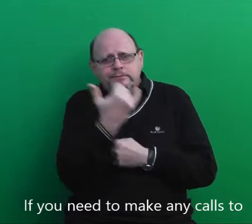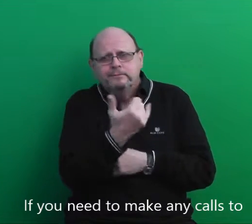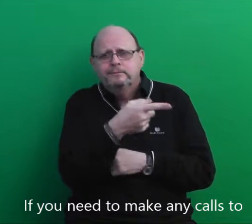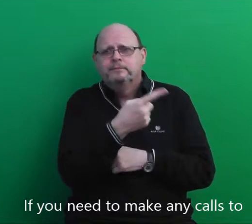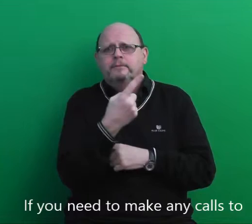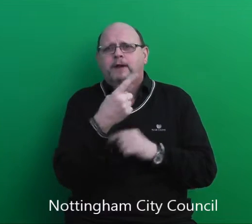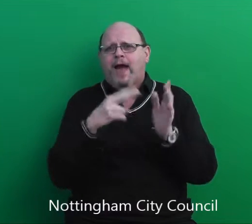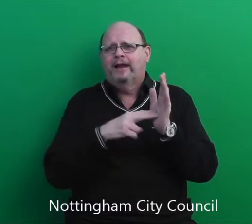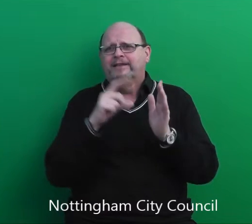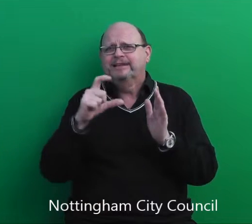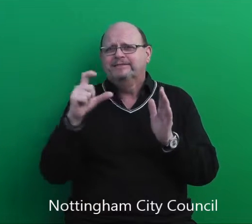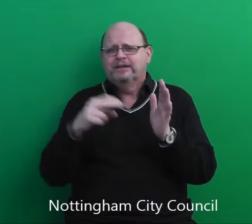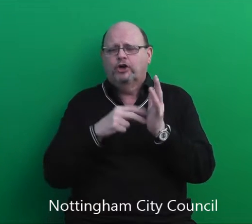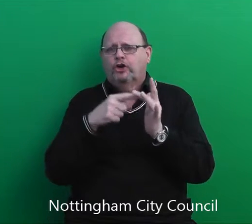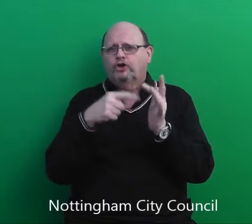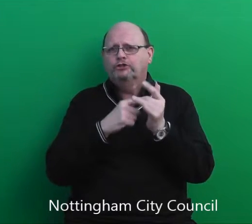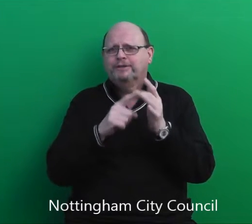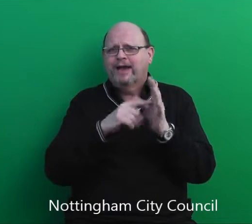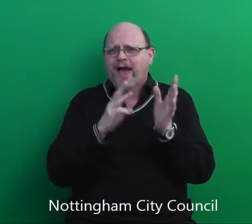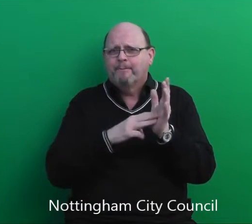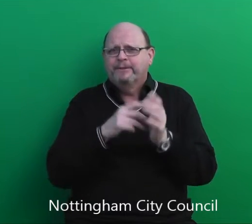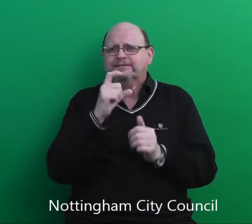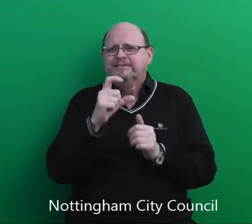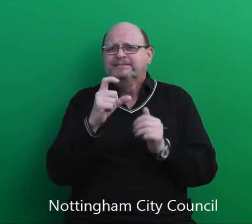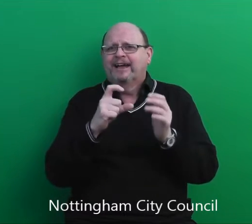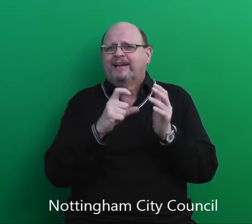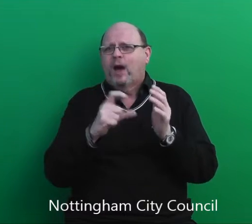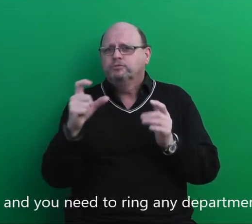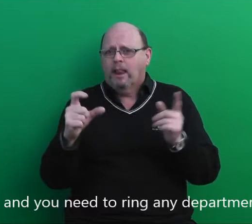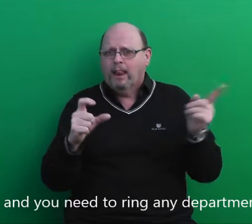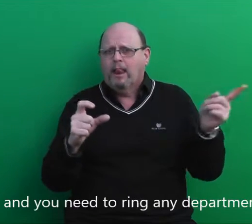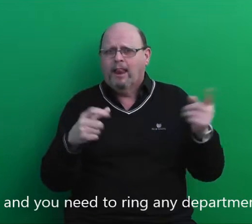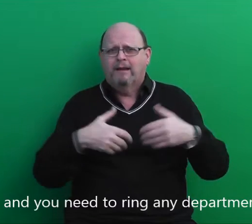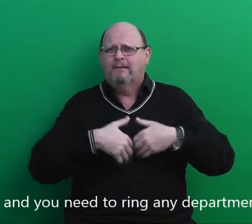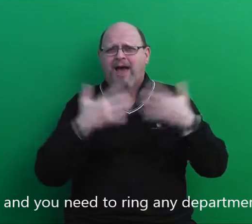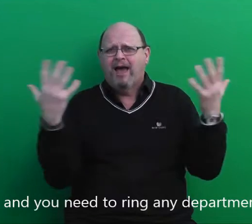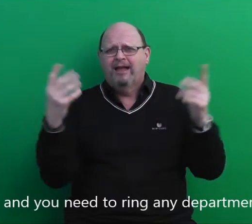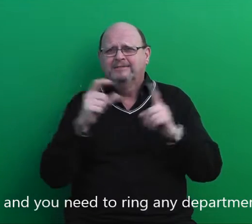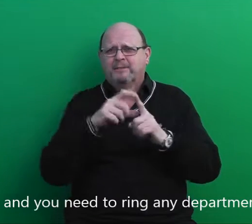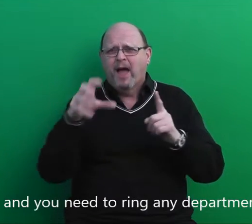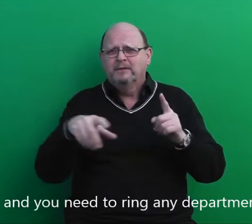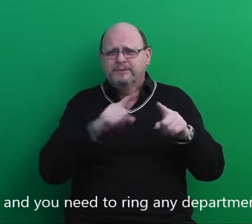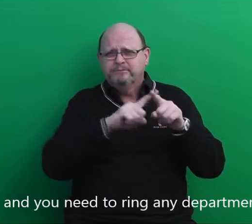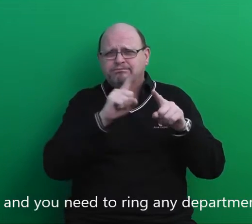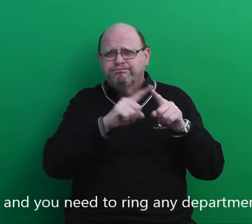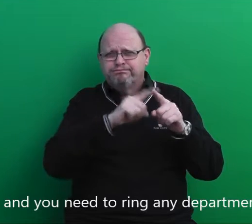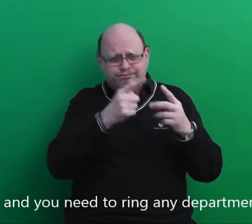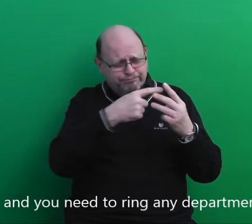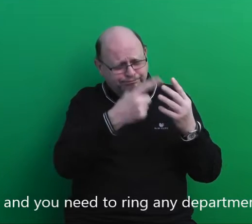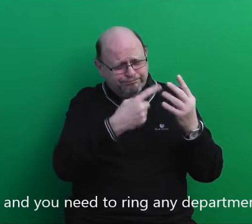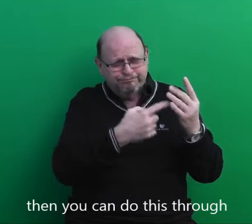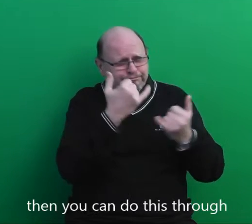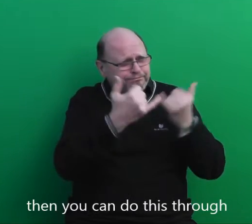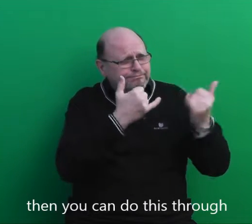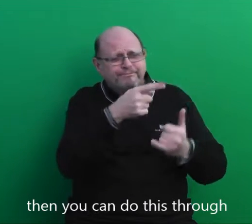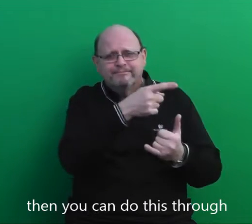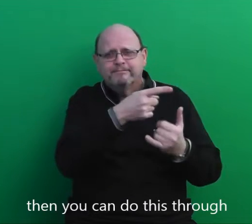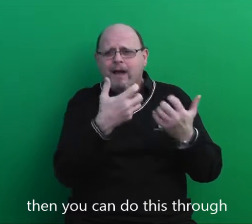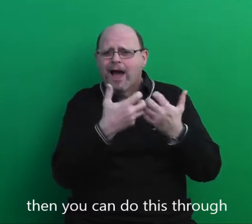If you need to make any calls to Nottingham City Council, if you need to ring any department, then you can do this through